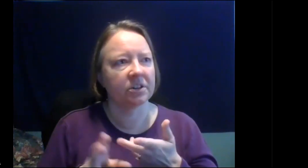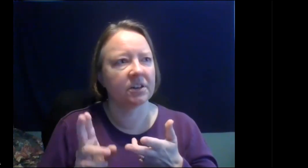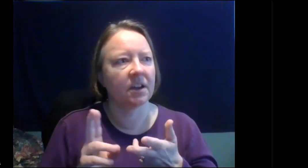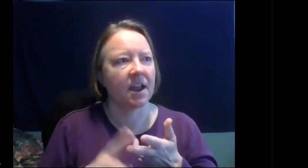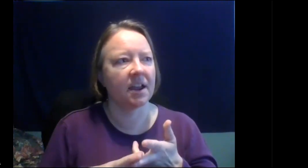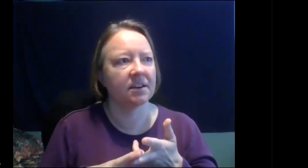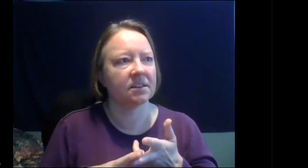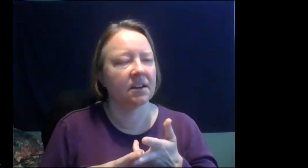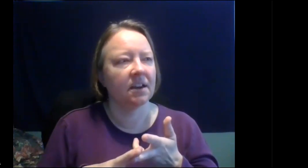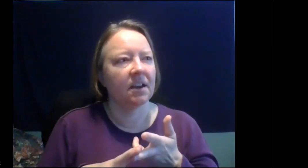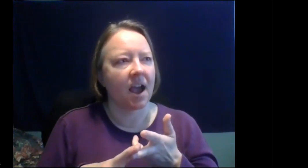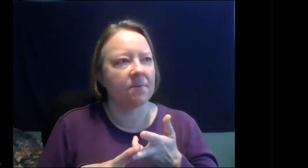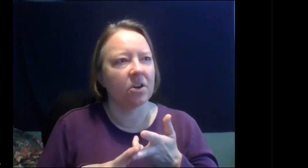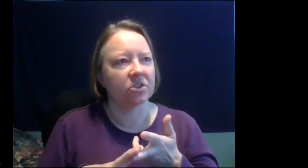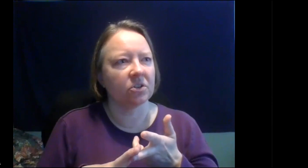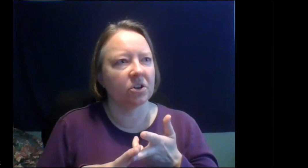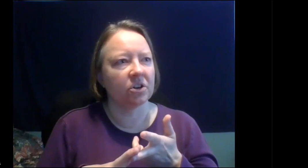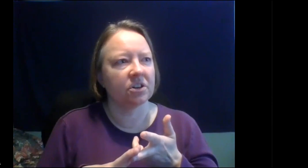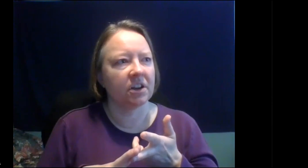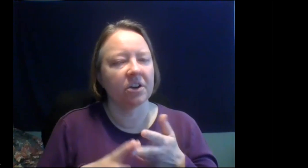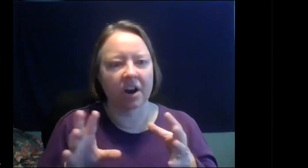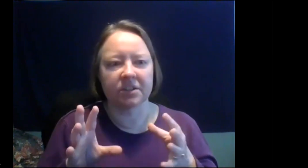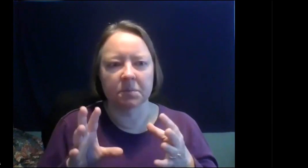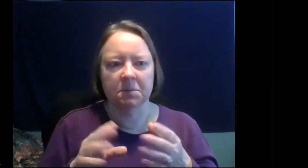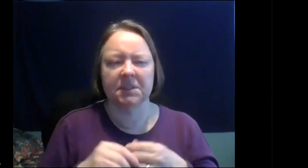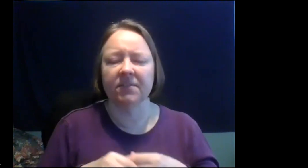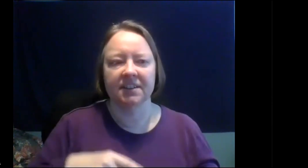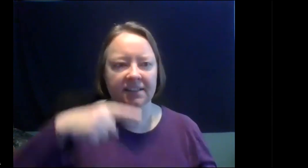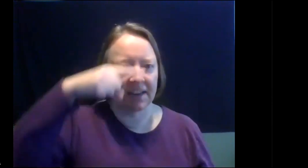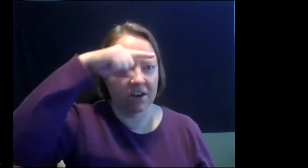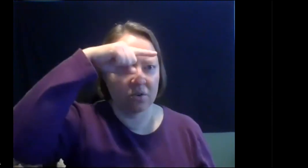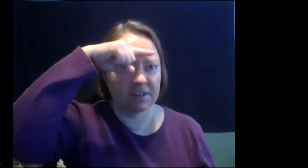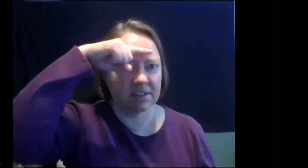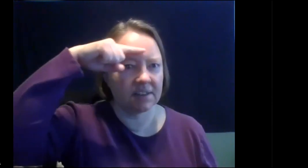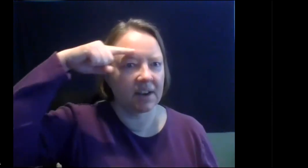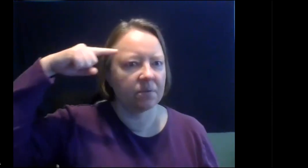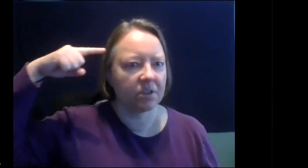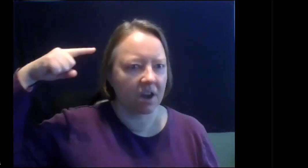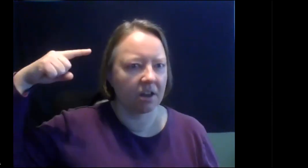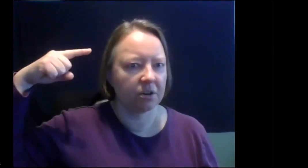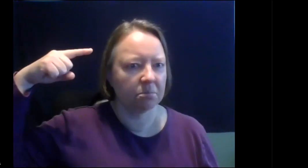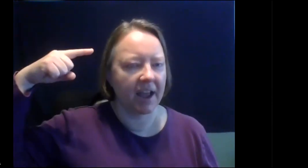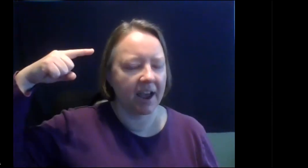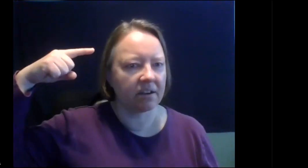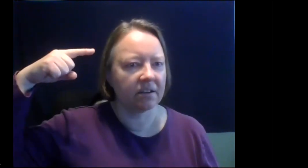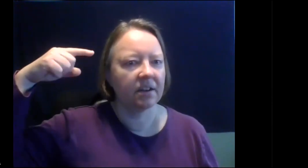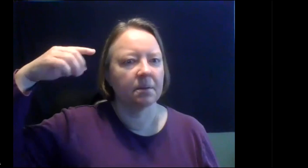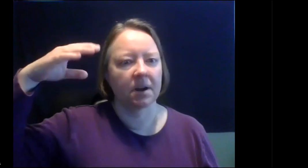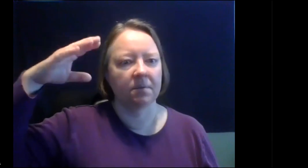learned. And I've also learned, there are some specific signs, like I know this is the sign for the color black, but I've